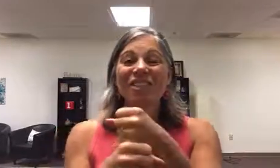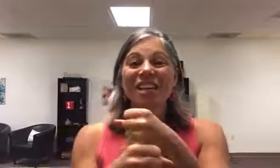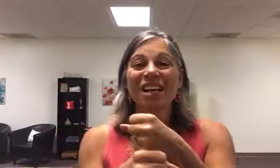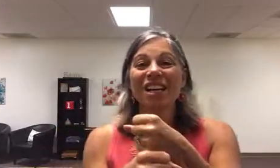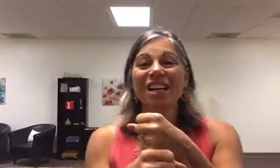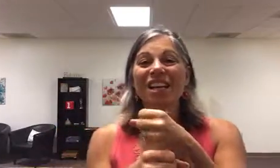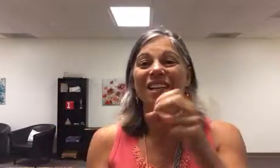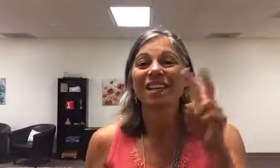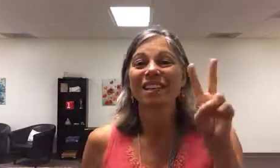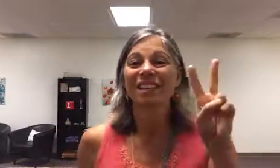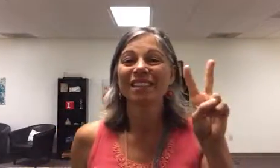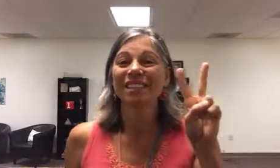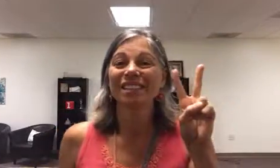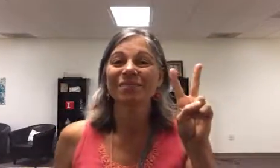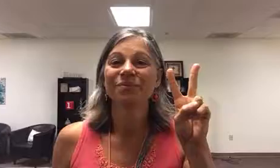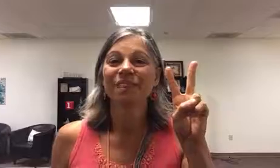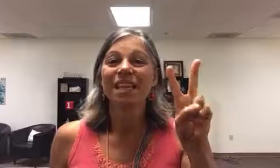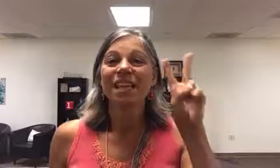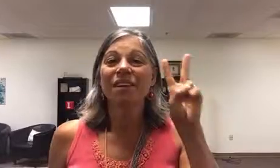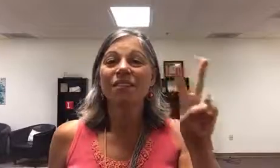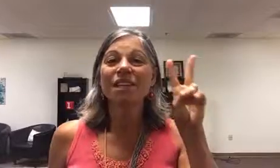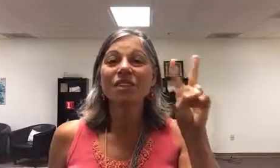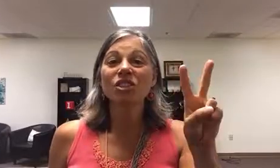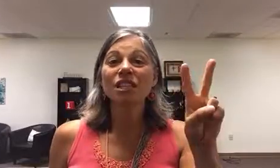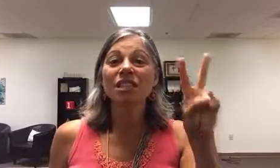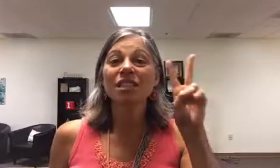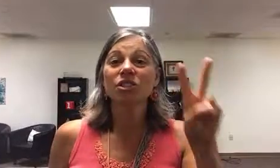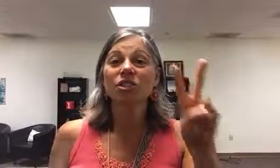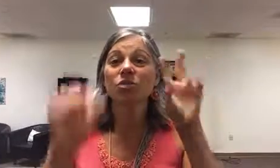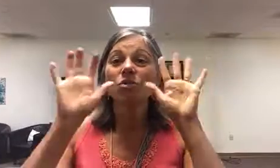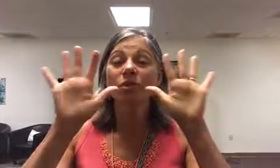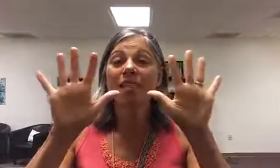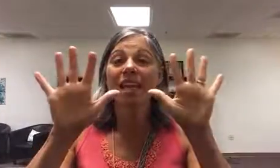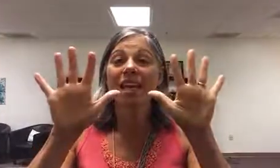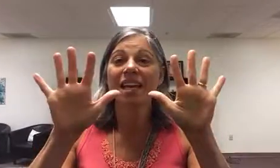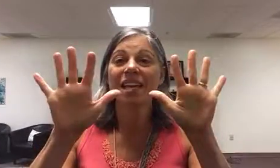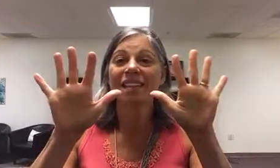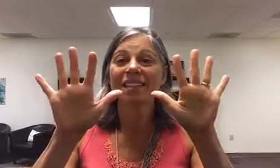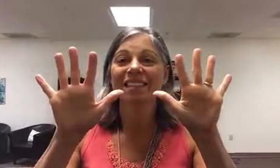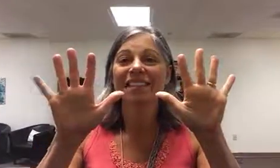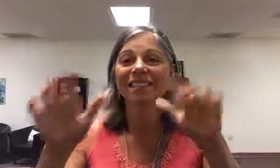creation. Ephesians 2:10.